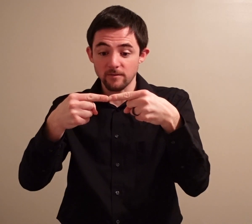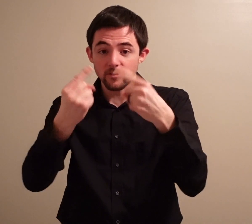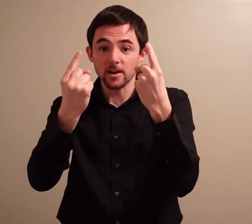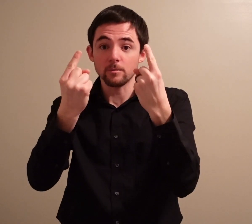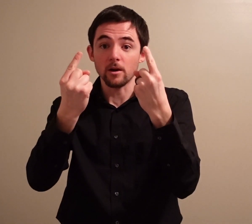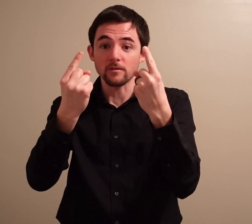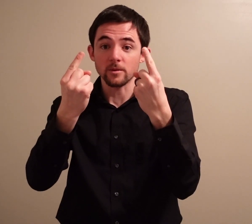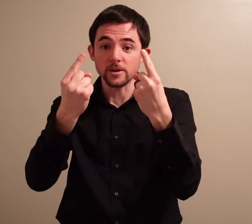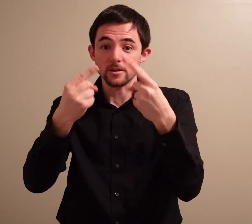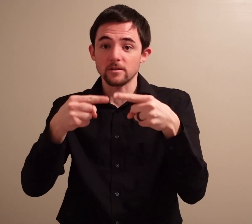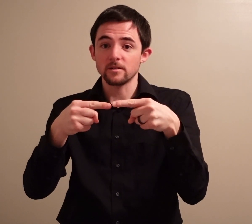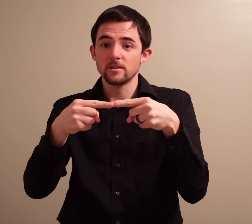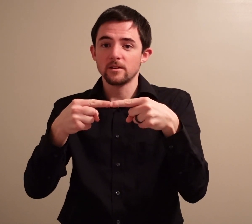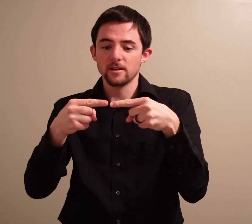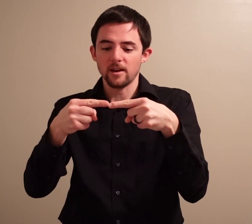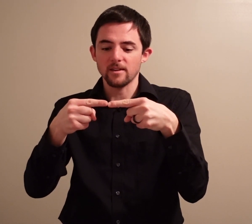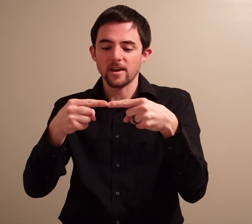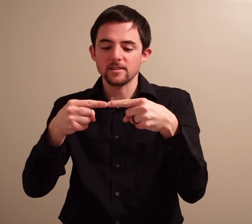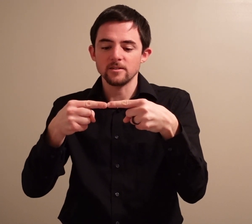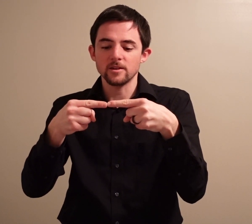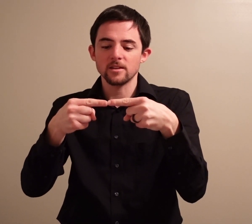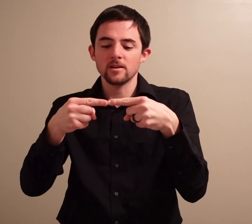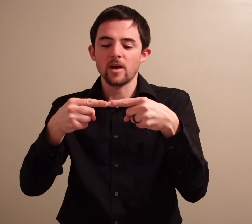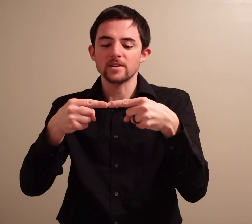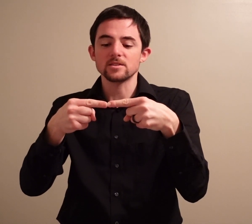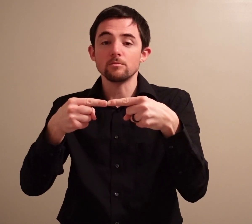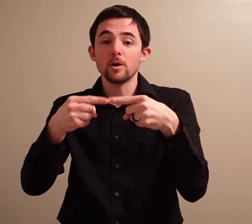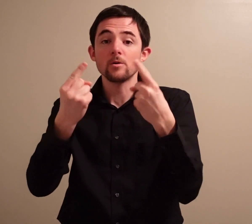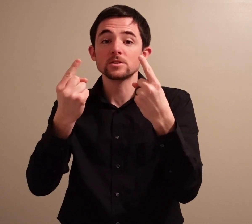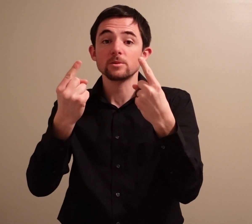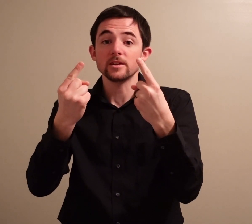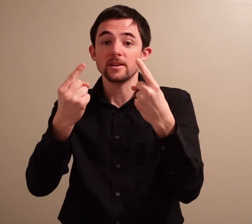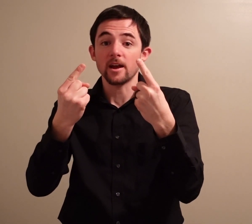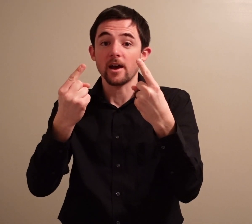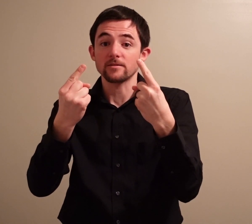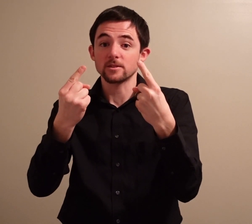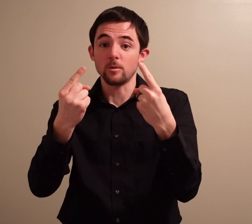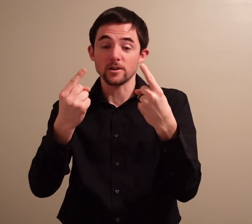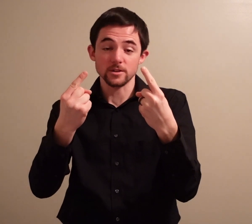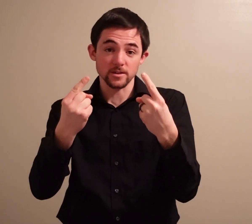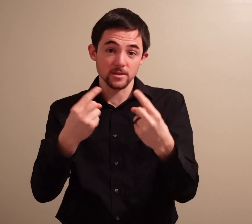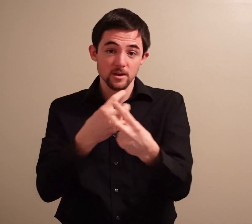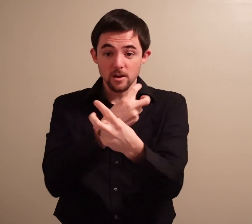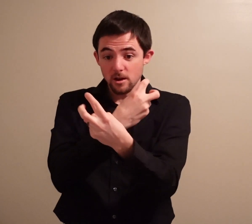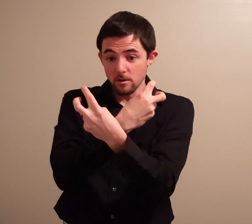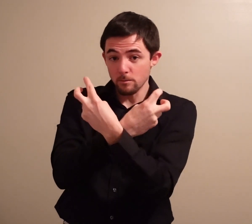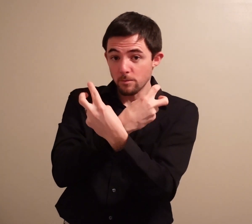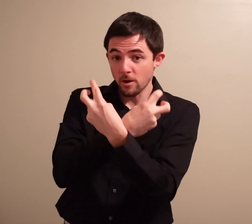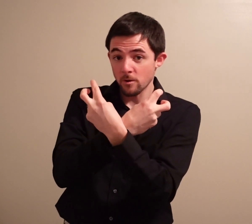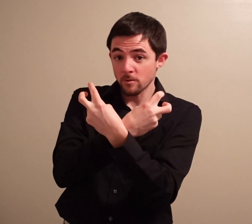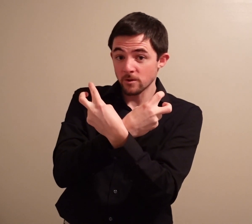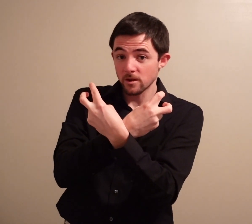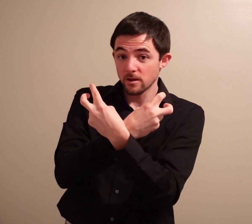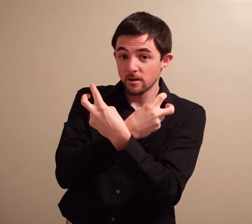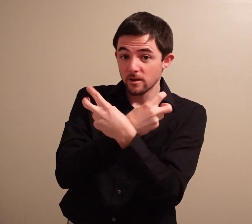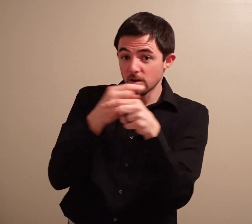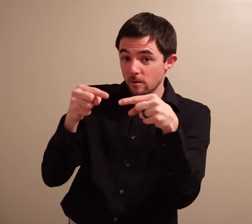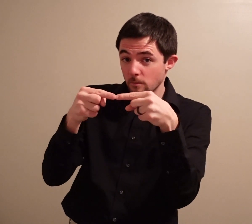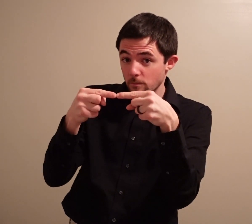flick apart from each other. Okay, that you can think of that as the bone splitting in half. So watch this. Bone